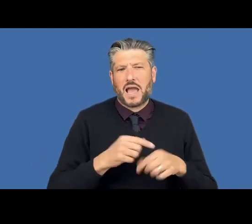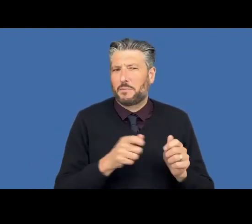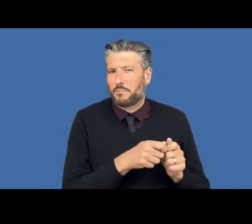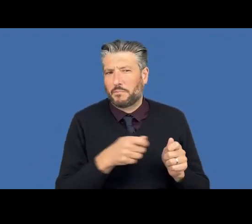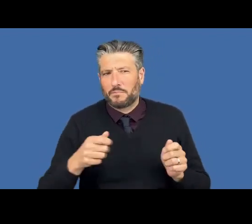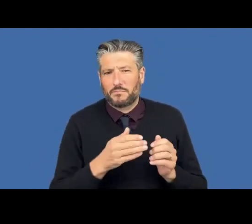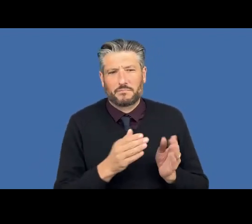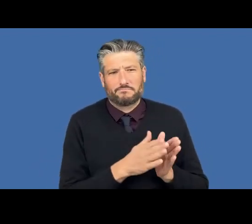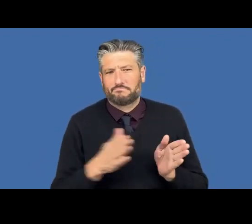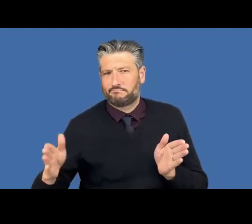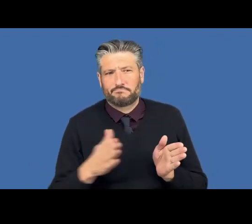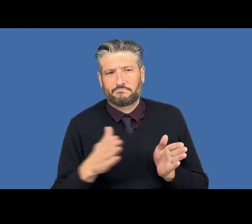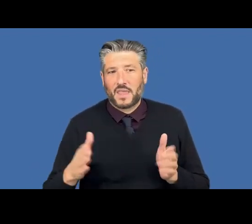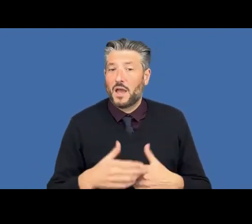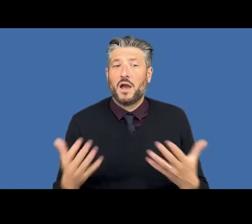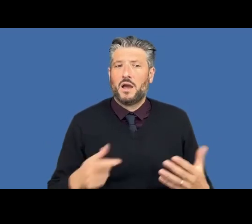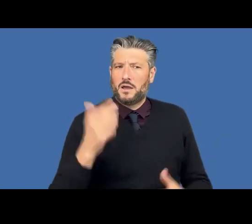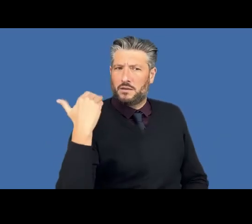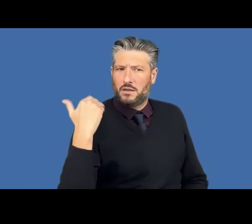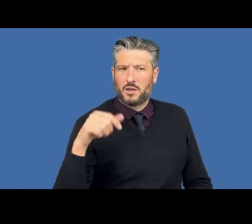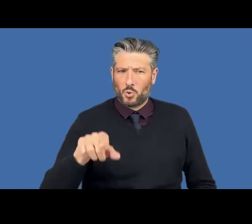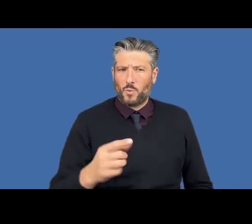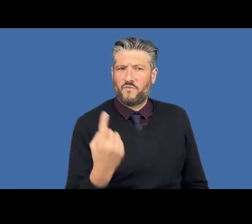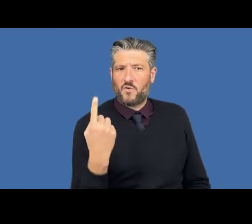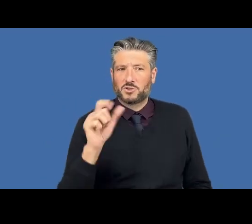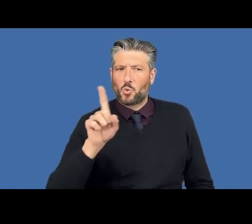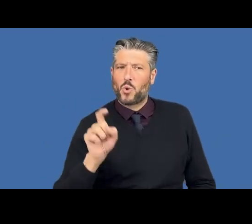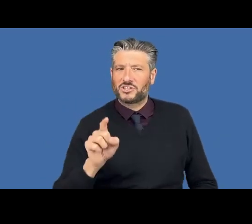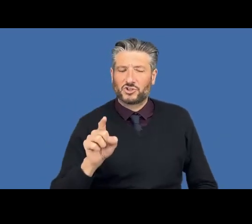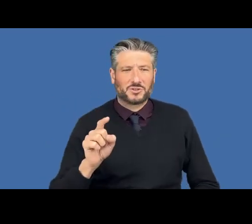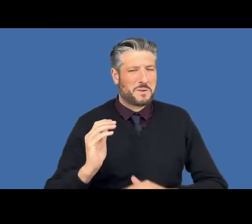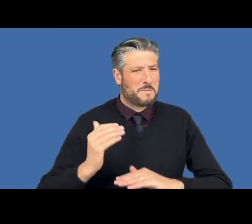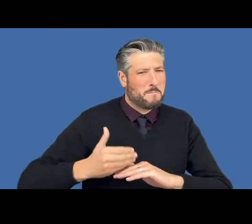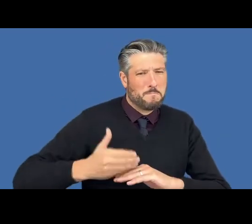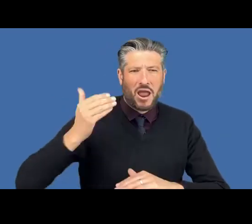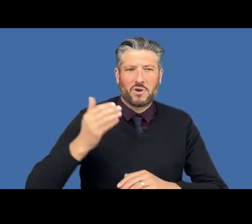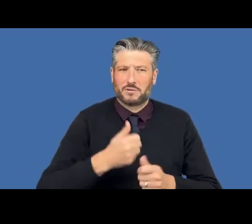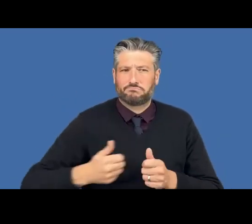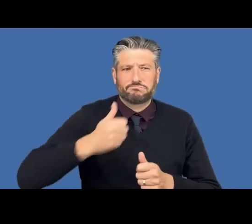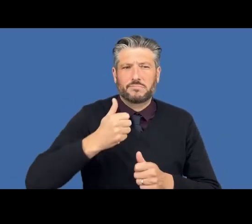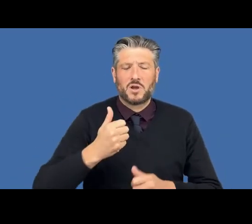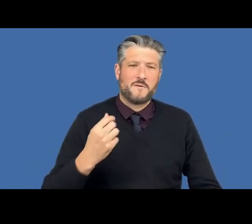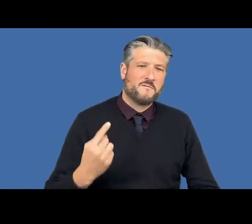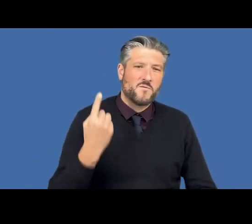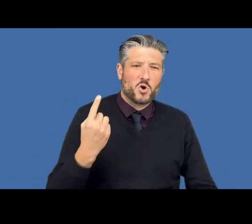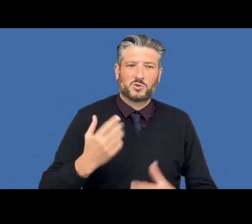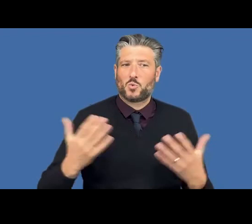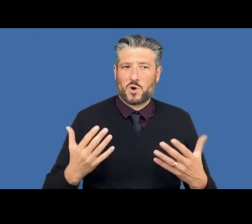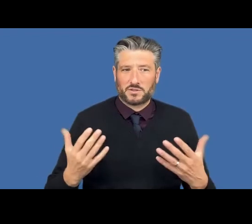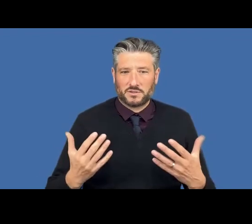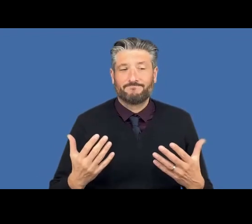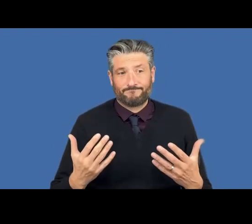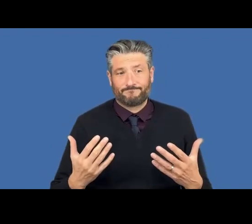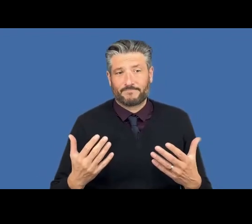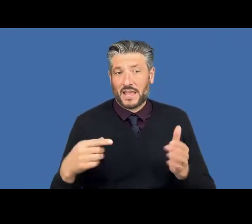beginning of this session, what's the biggest barrier? And it's attitude. So changing the attitude to how people get that technology that helps